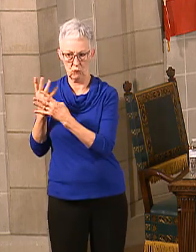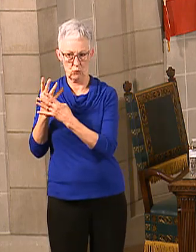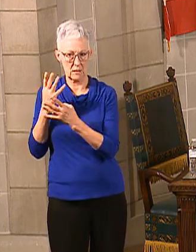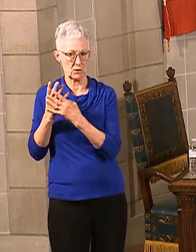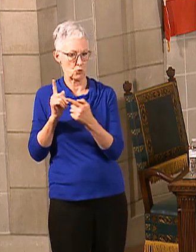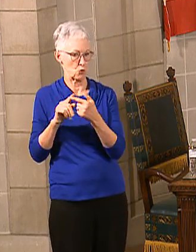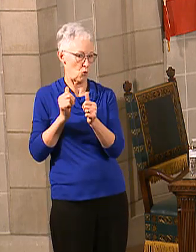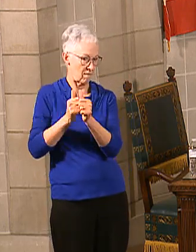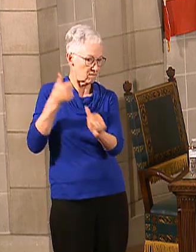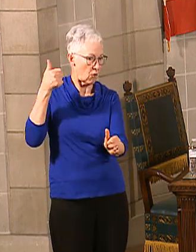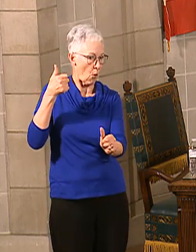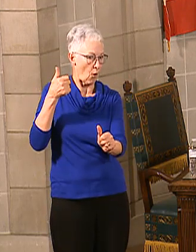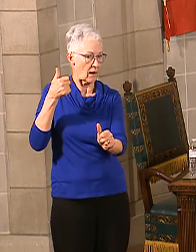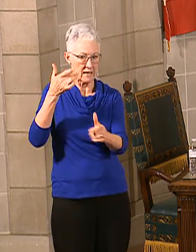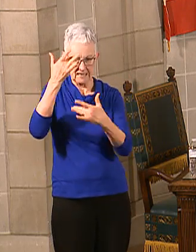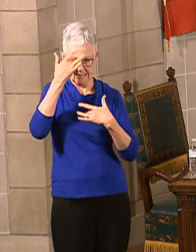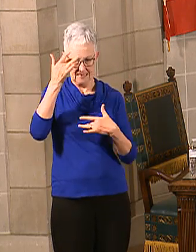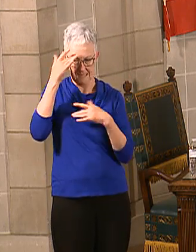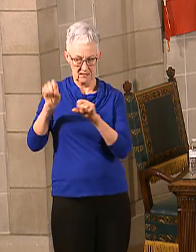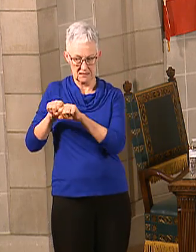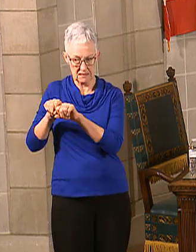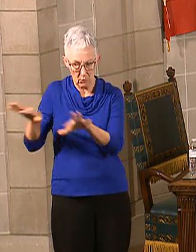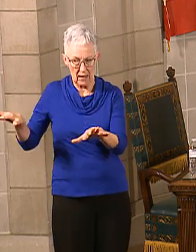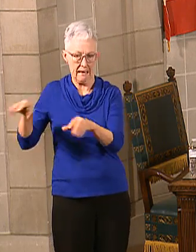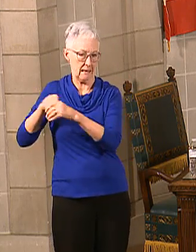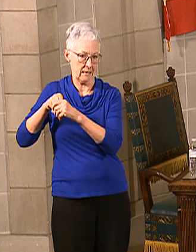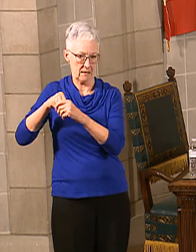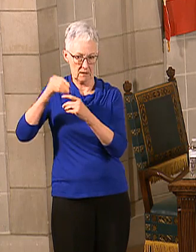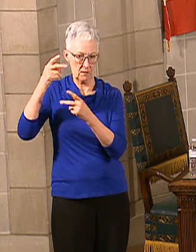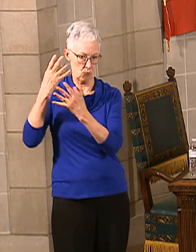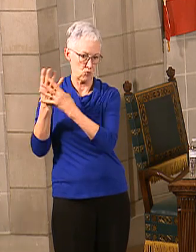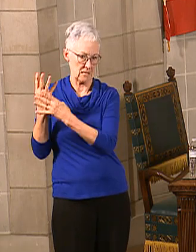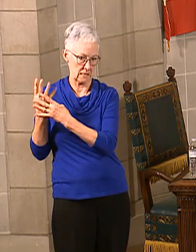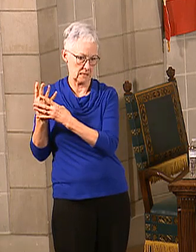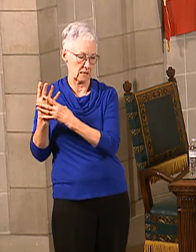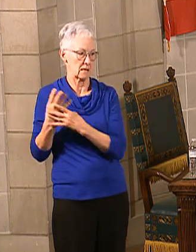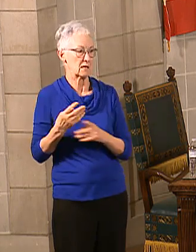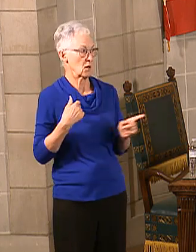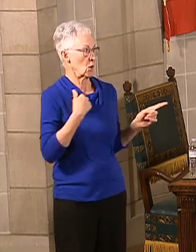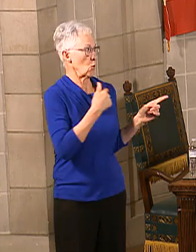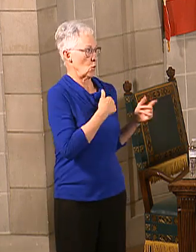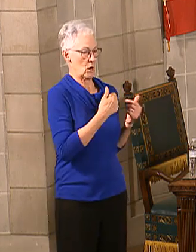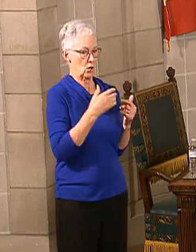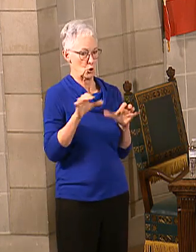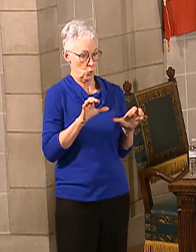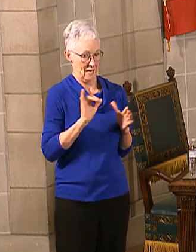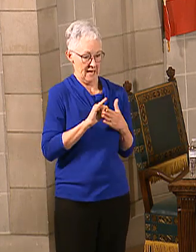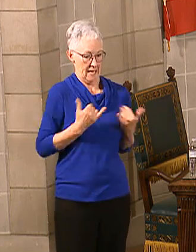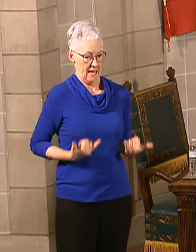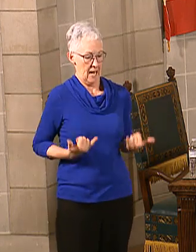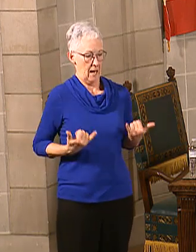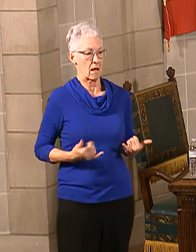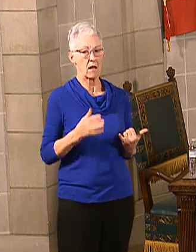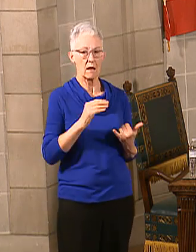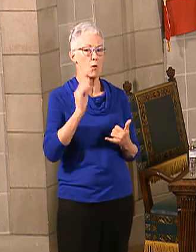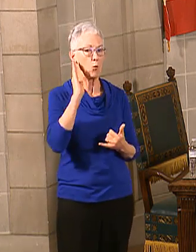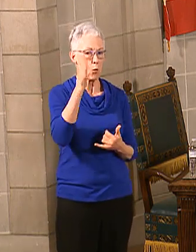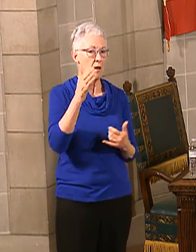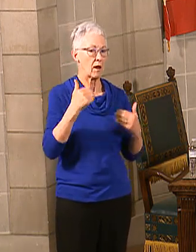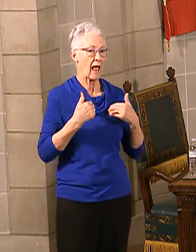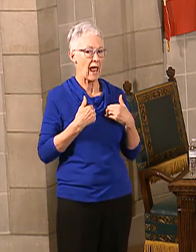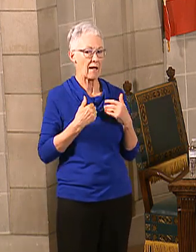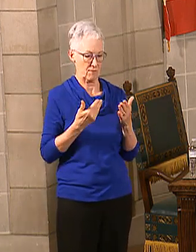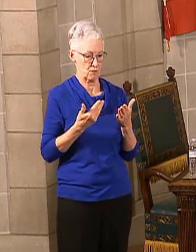our correctional facilities. So that's one of the steps we'll be taking, and we're gonna have other steps that we'll be talking about as well as we're prepared to implement